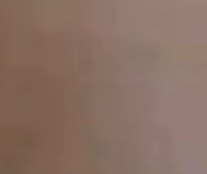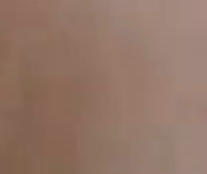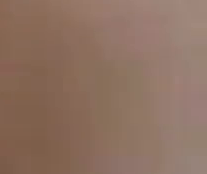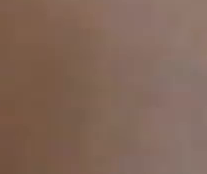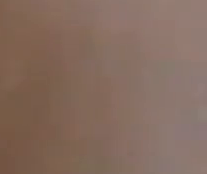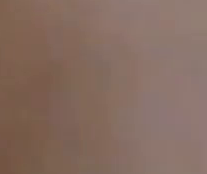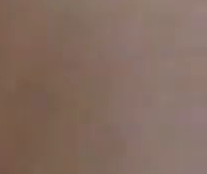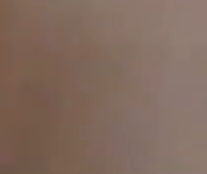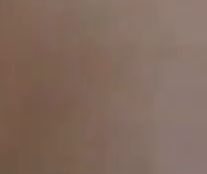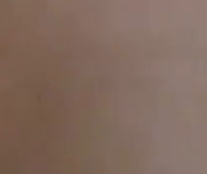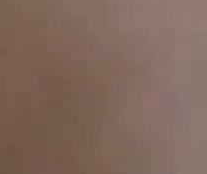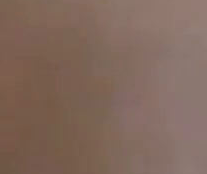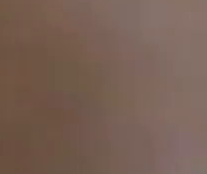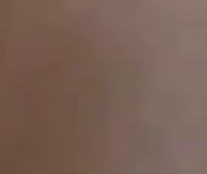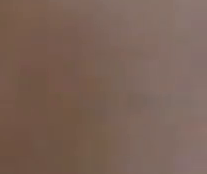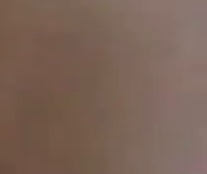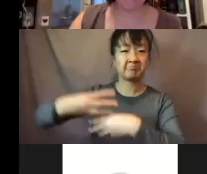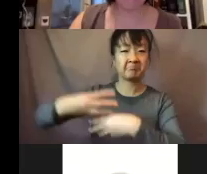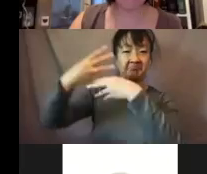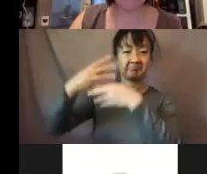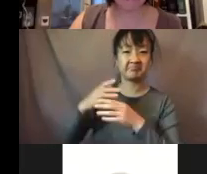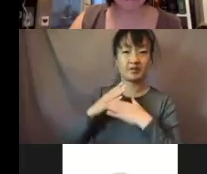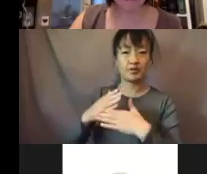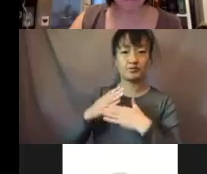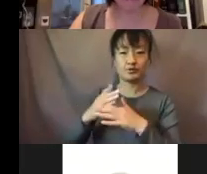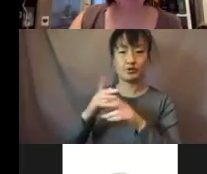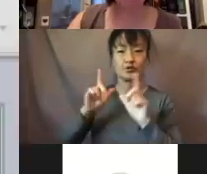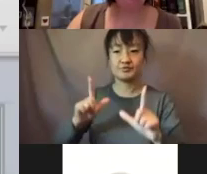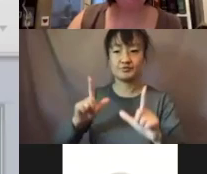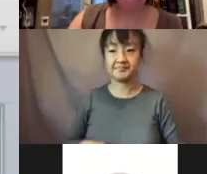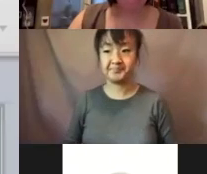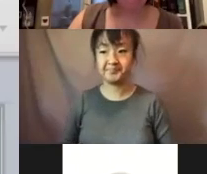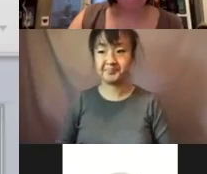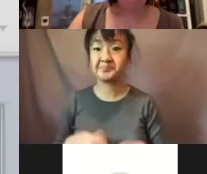program. So let me just pull up the screen